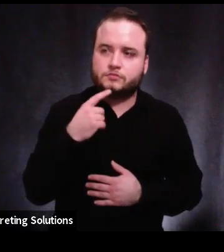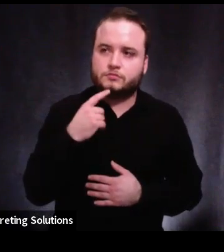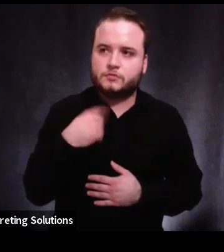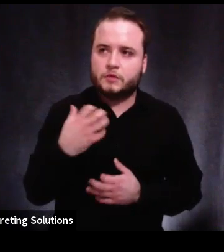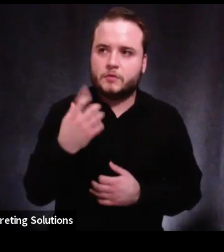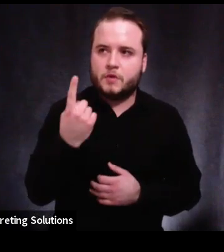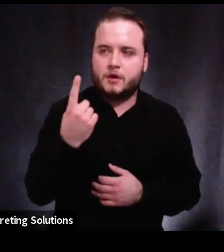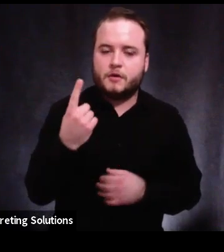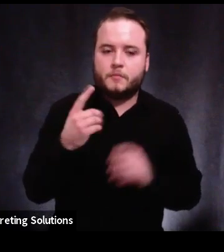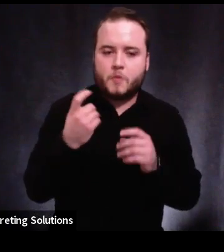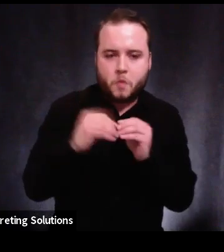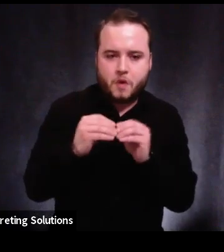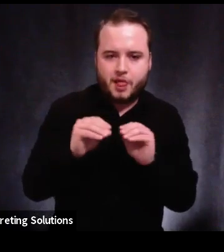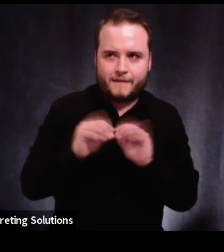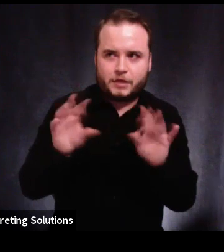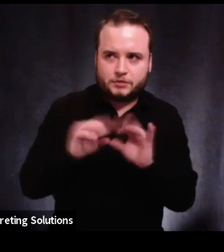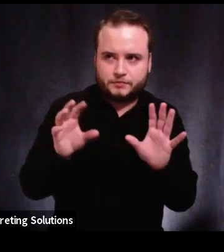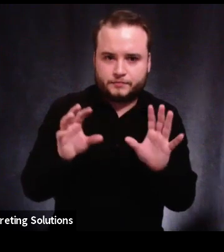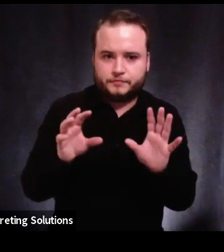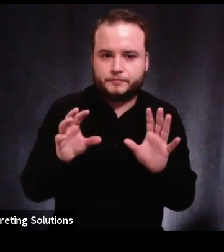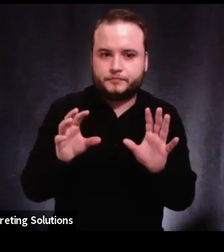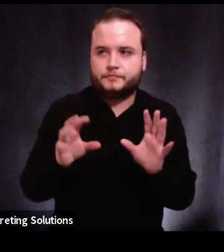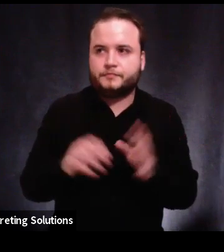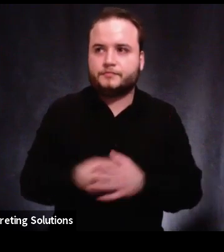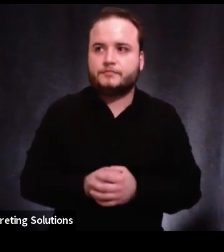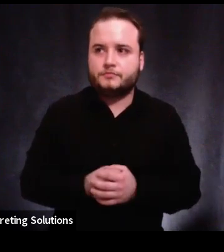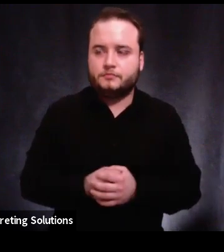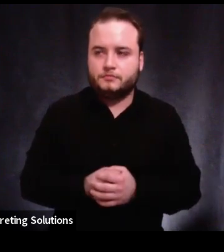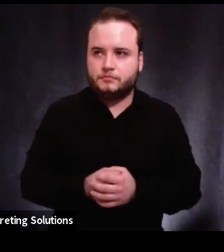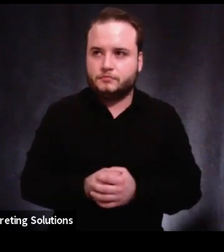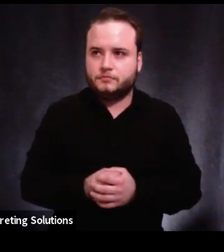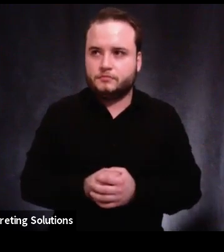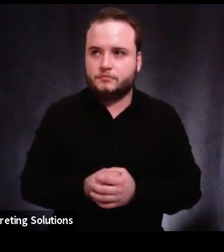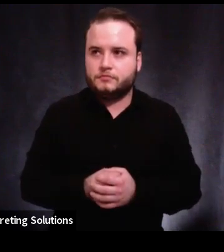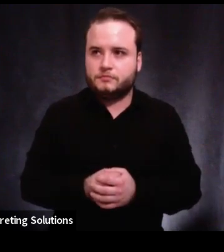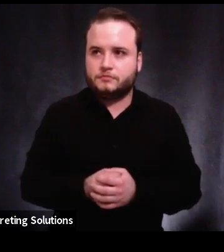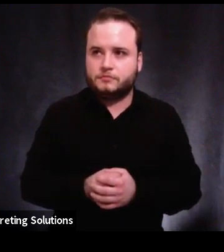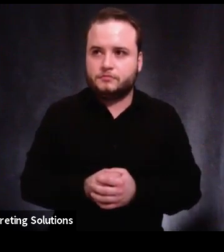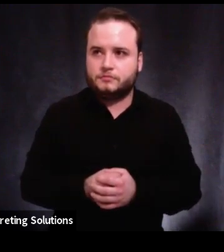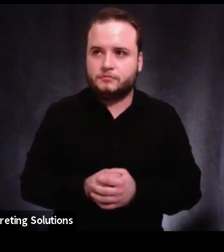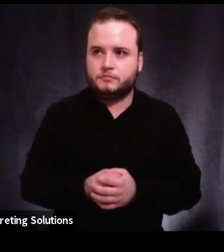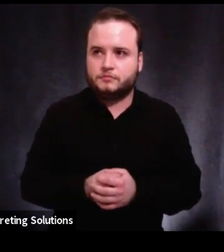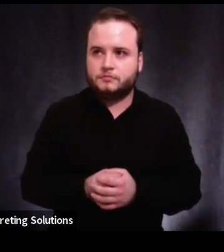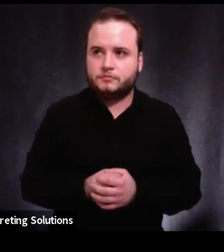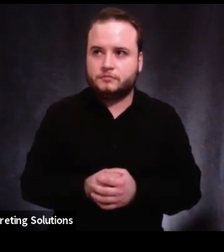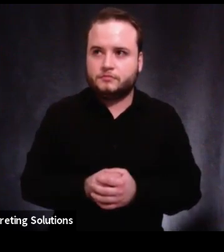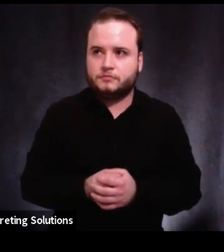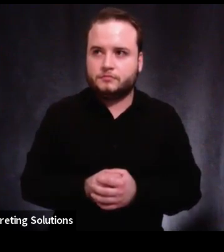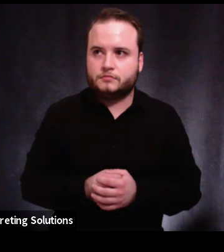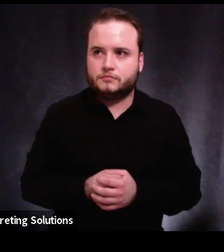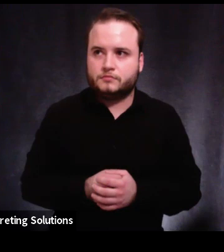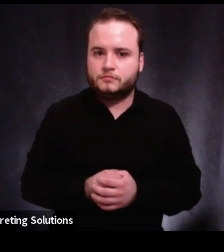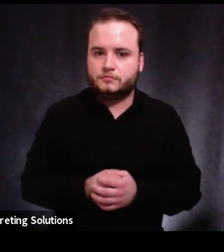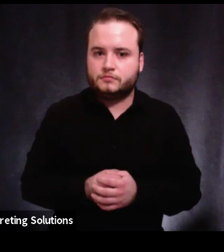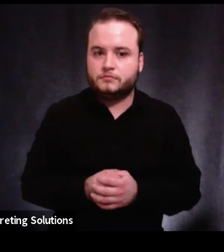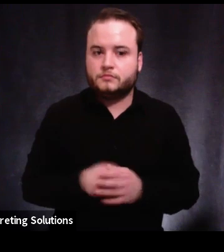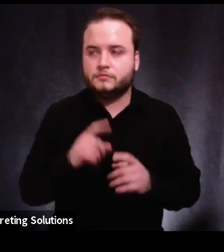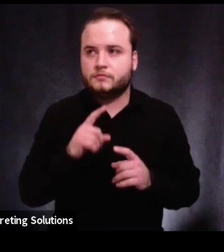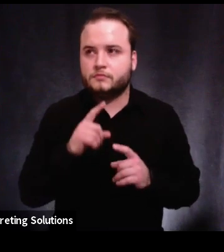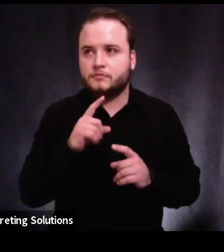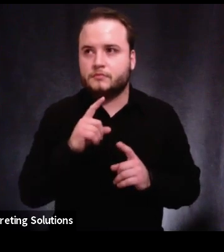administratively about the disease and what we expect to understand through a model. So the model